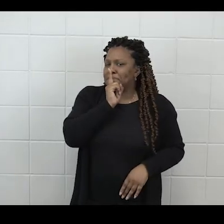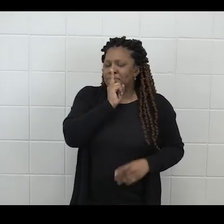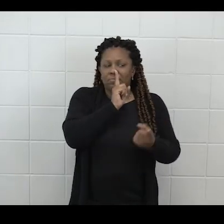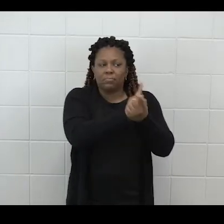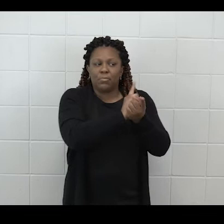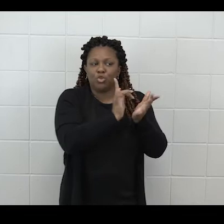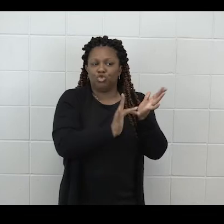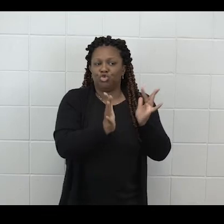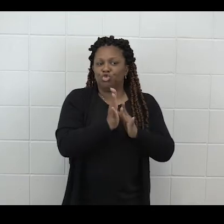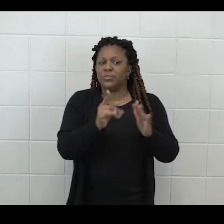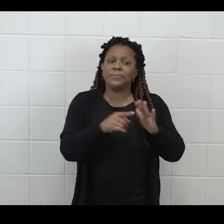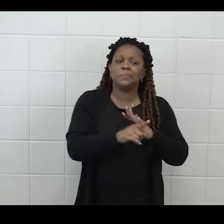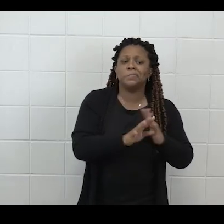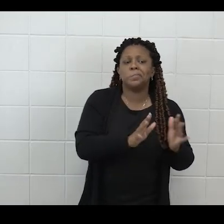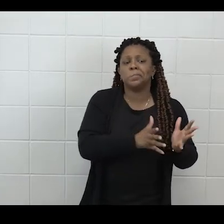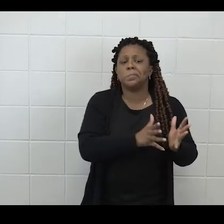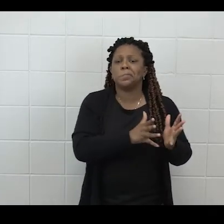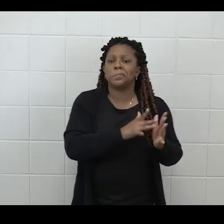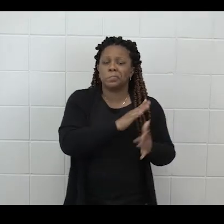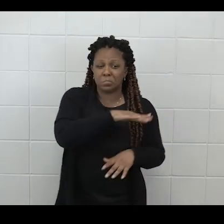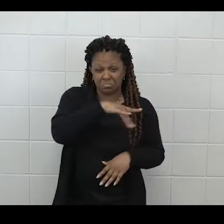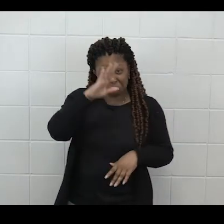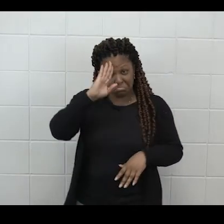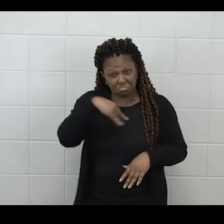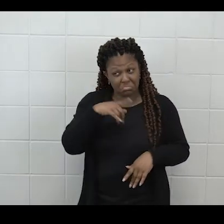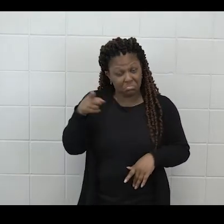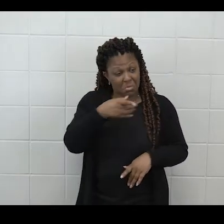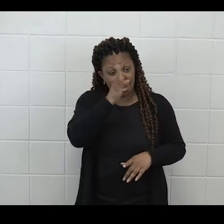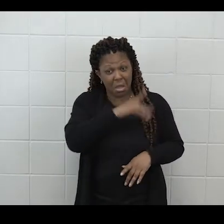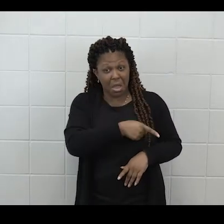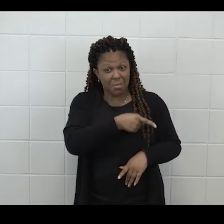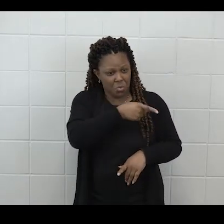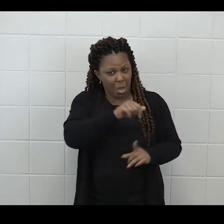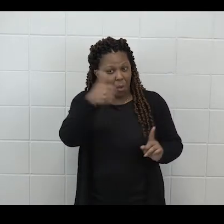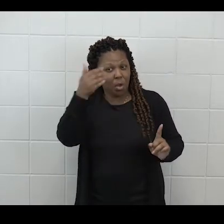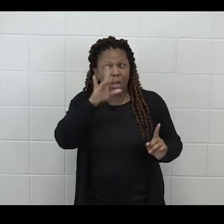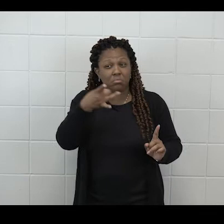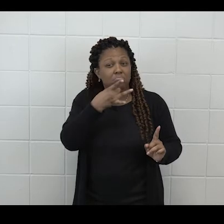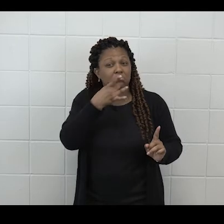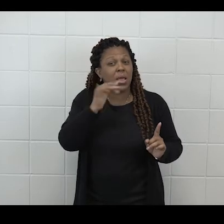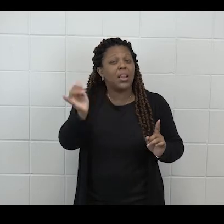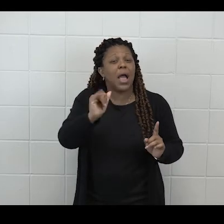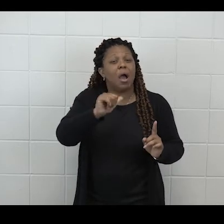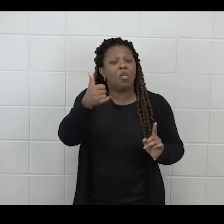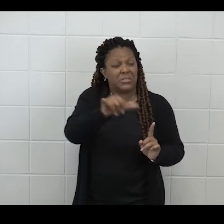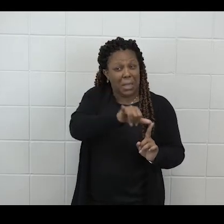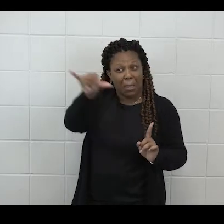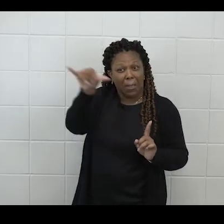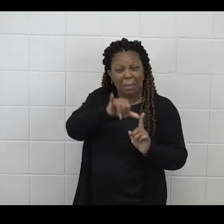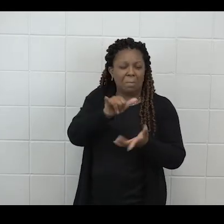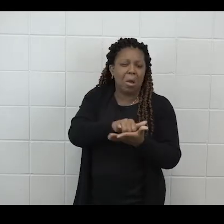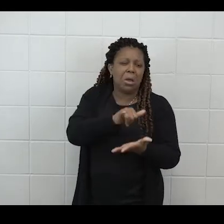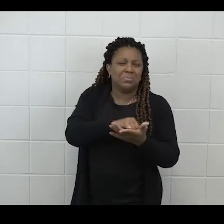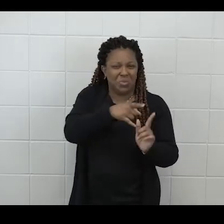has come from God. For no one can do these signs that you do apart from the presence of God."